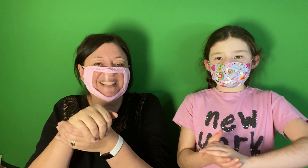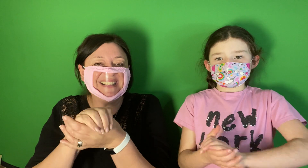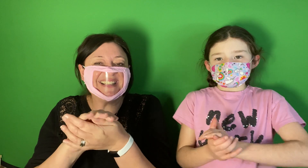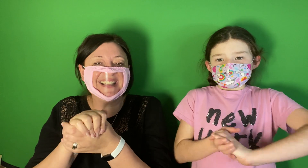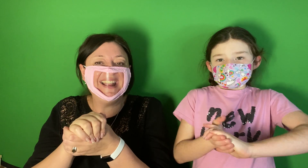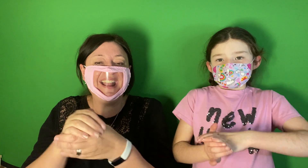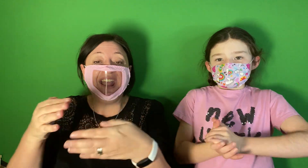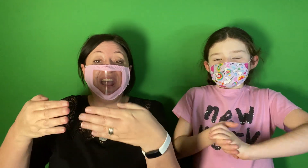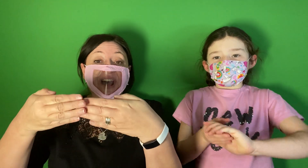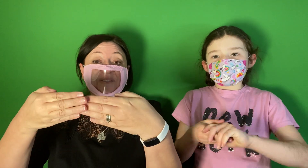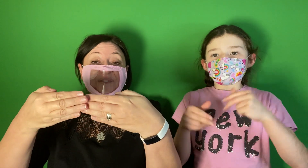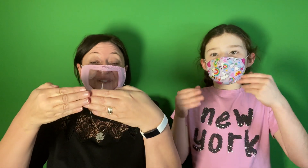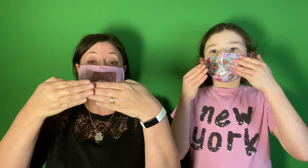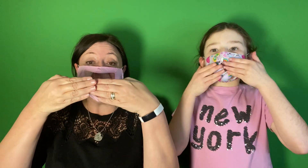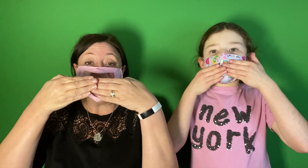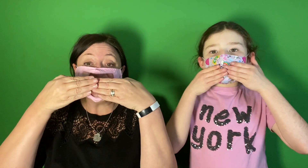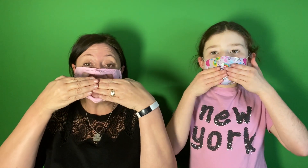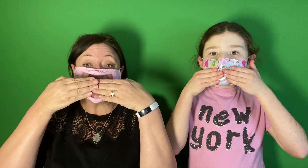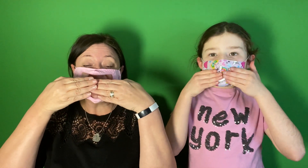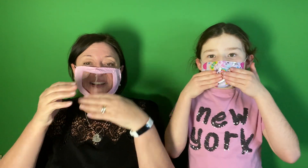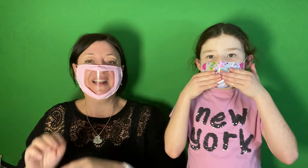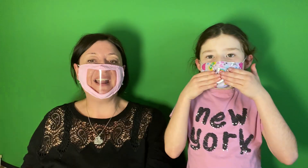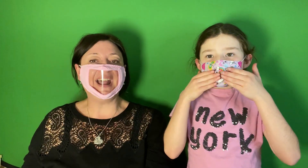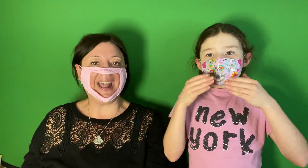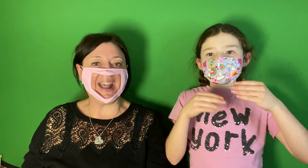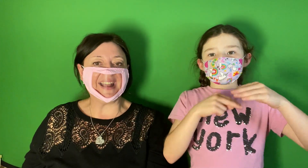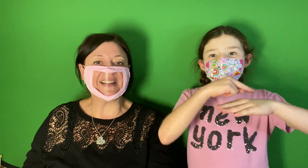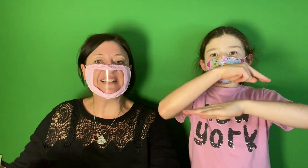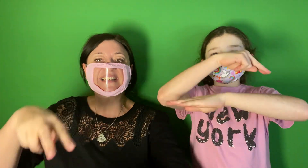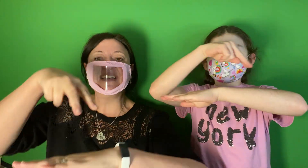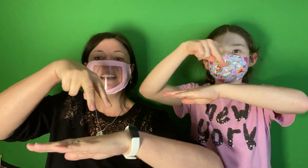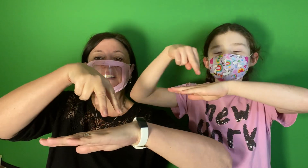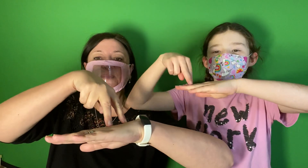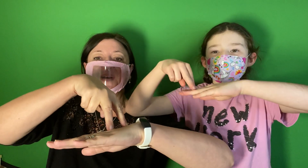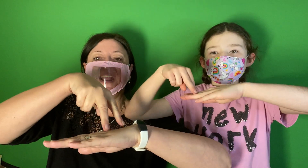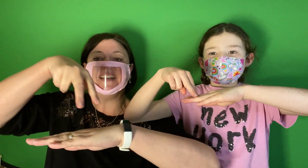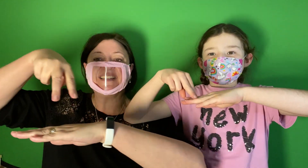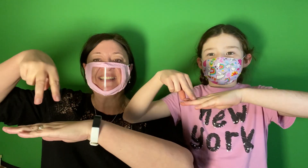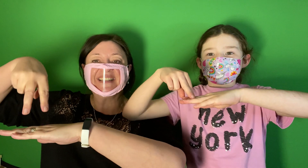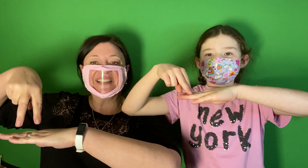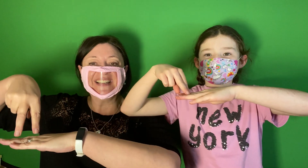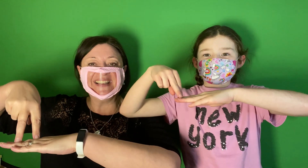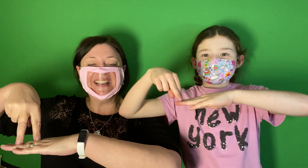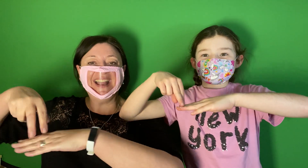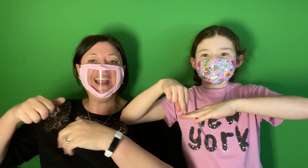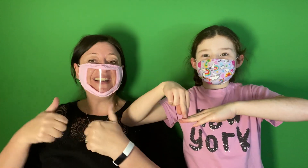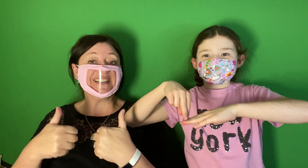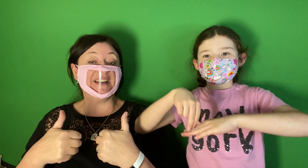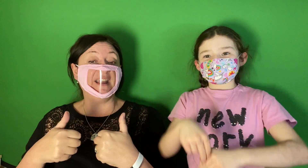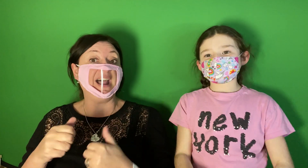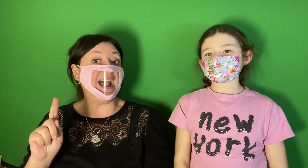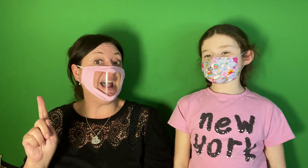hands, and face, and space. Excellent.